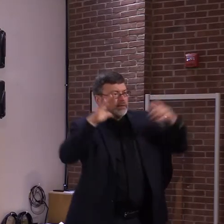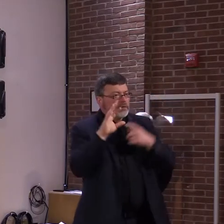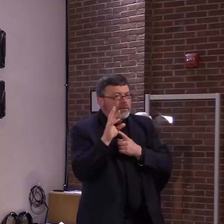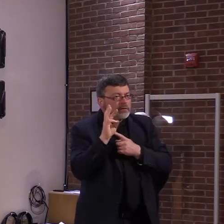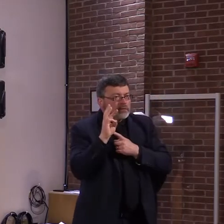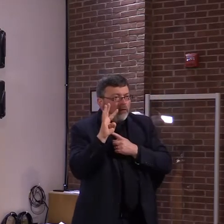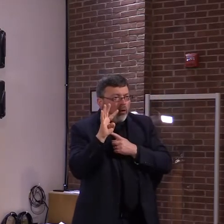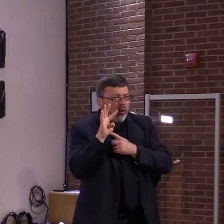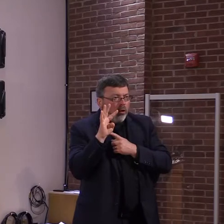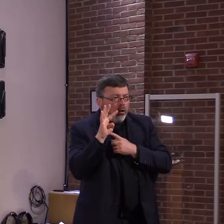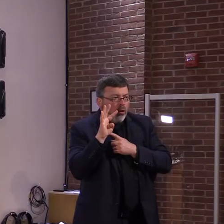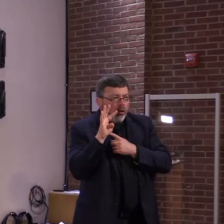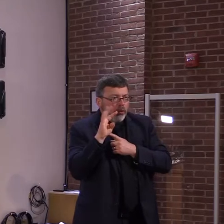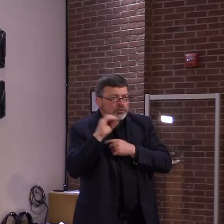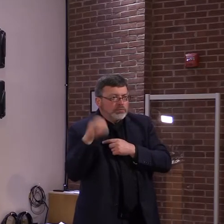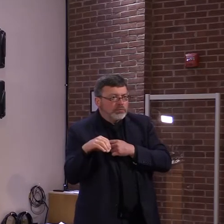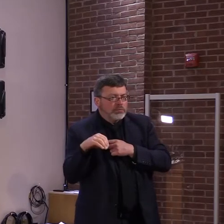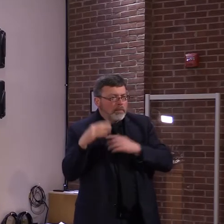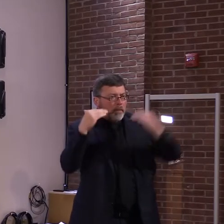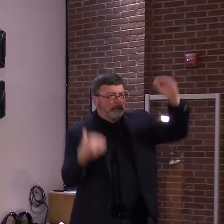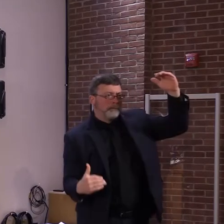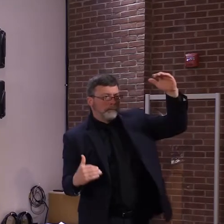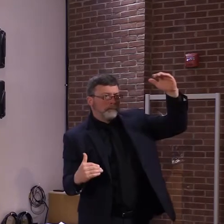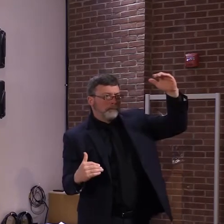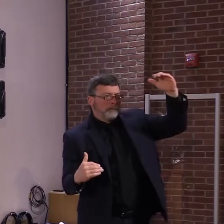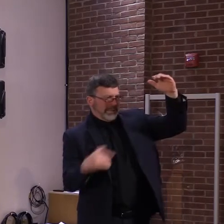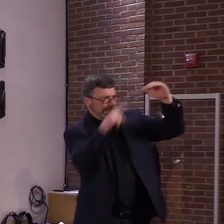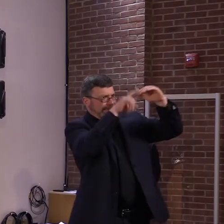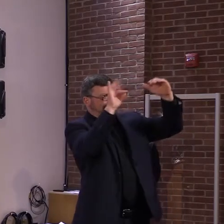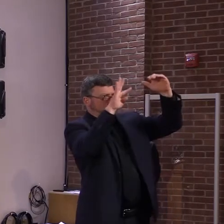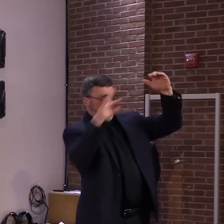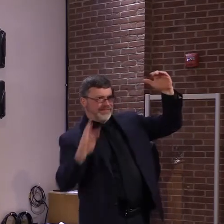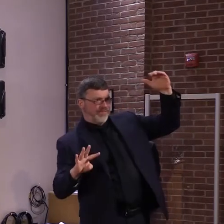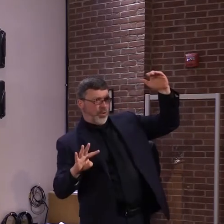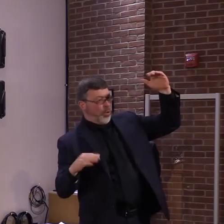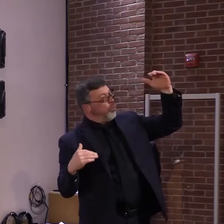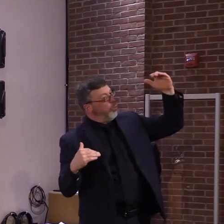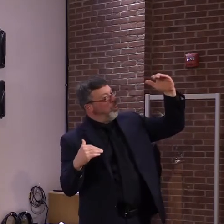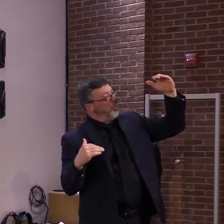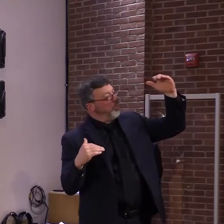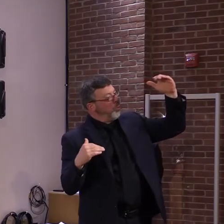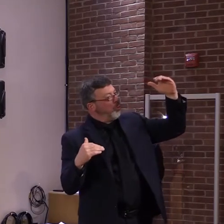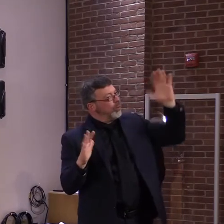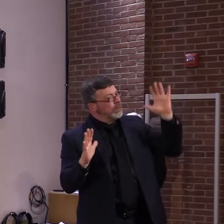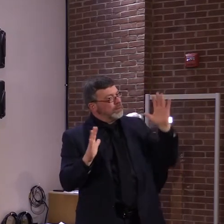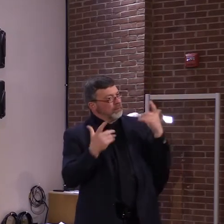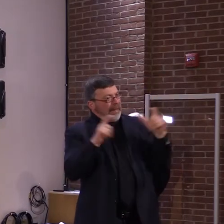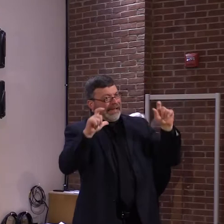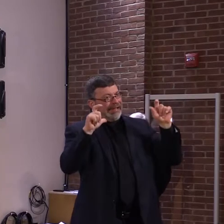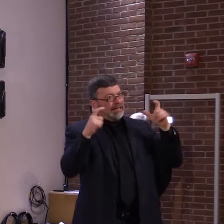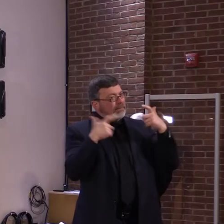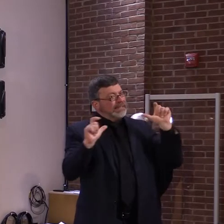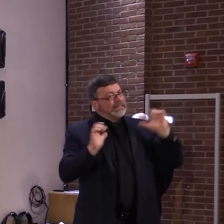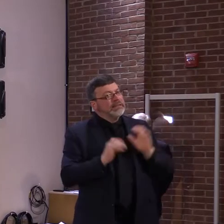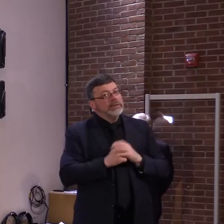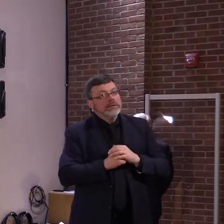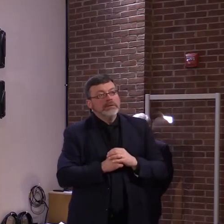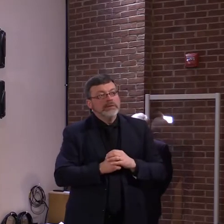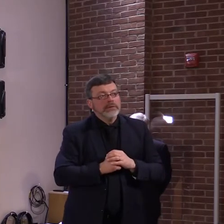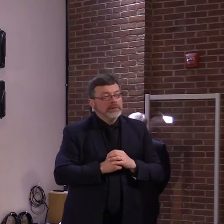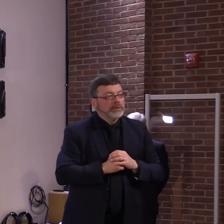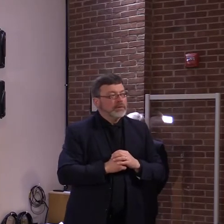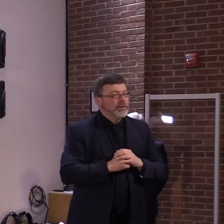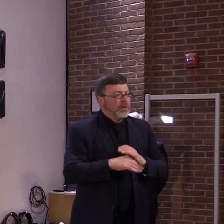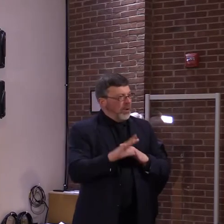first place. But this is real-world experience now. So let's keep working together to protect one